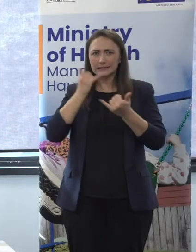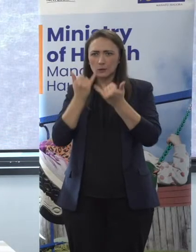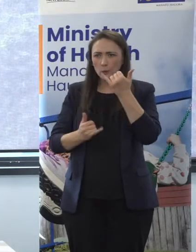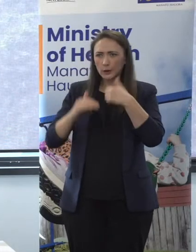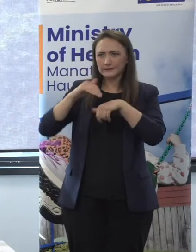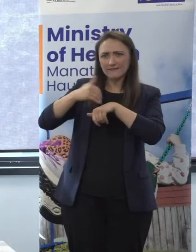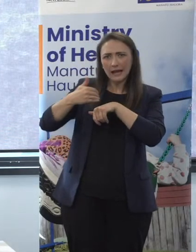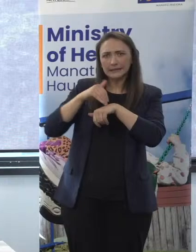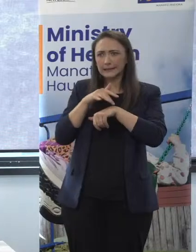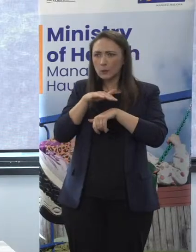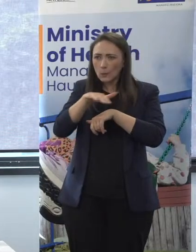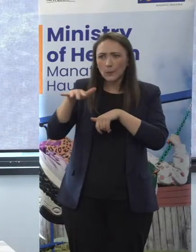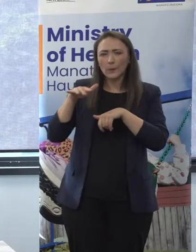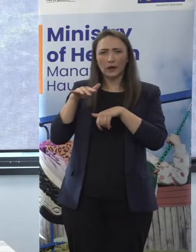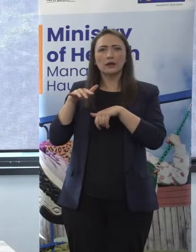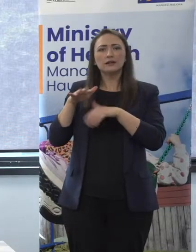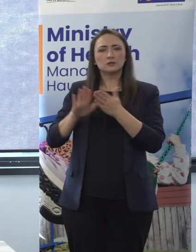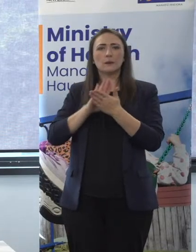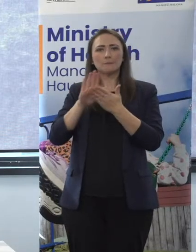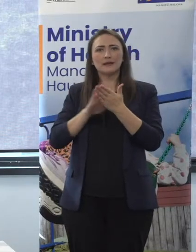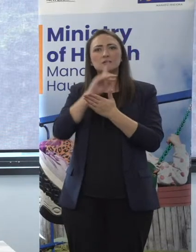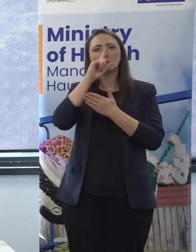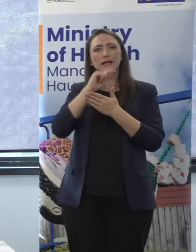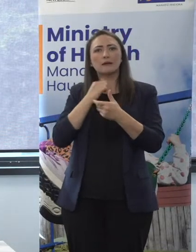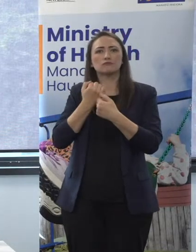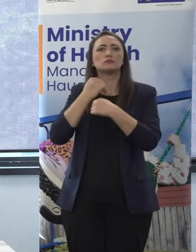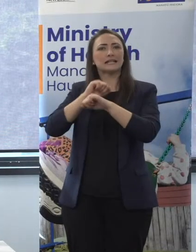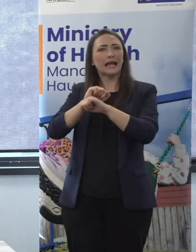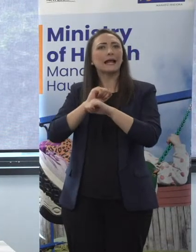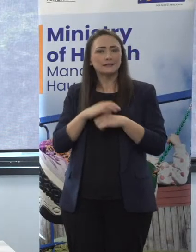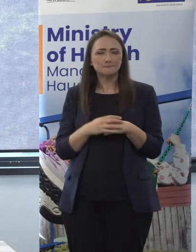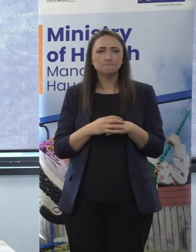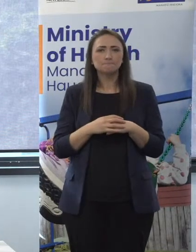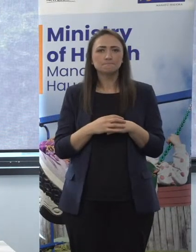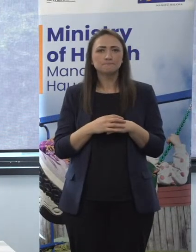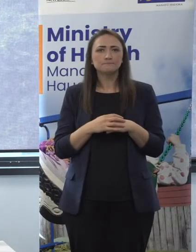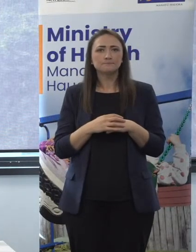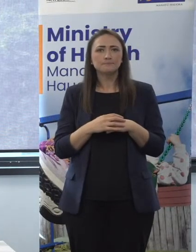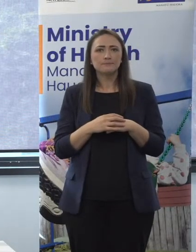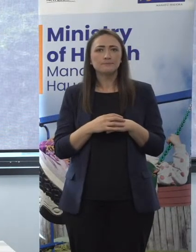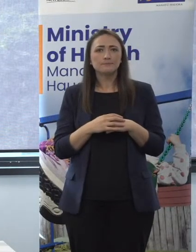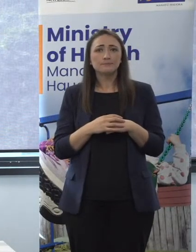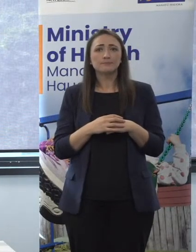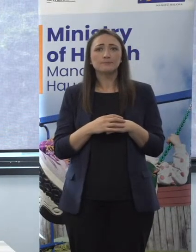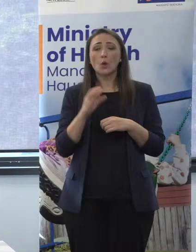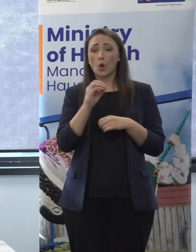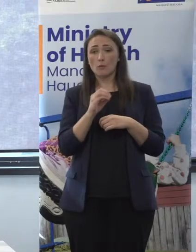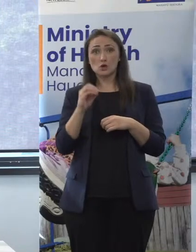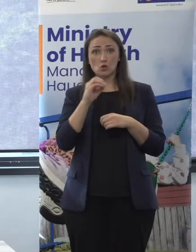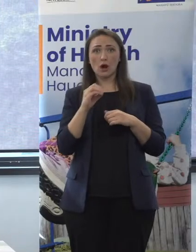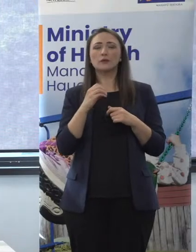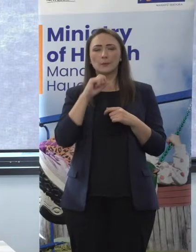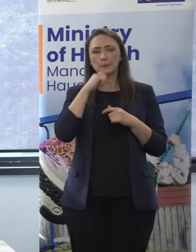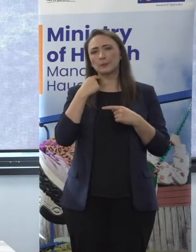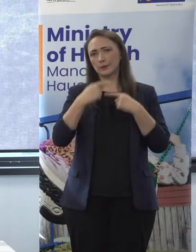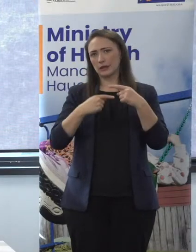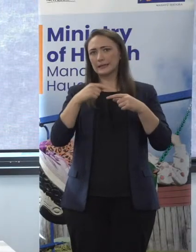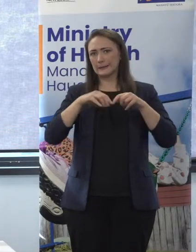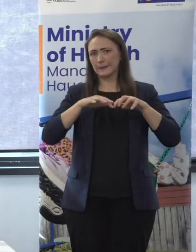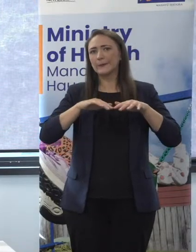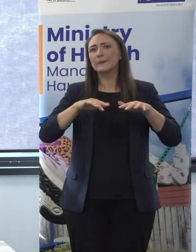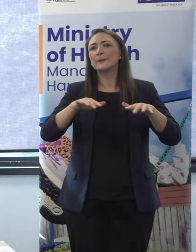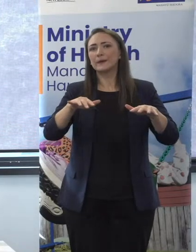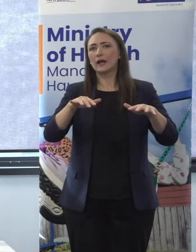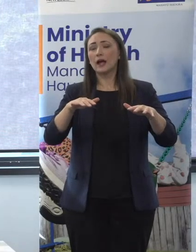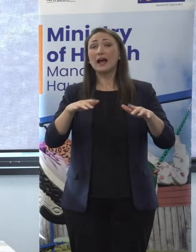response. The Omicron variants in particular continue to circulate in our community, and open borders will bring new variants. We therefore